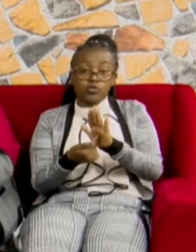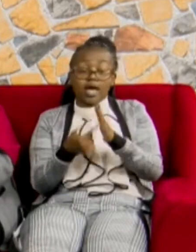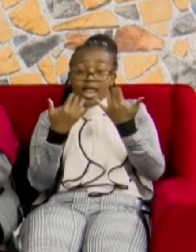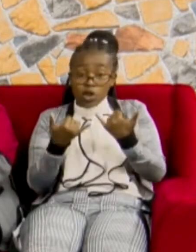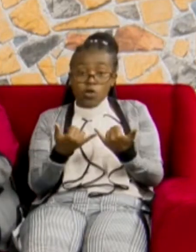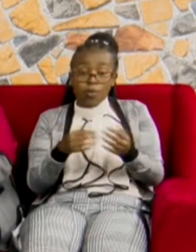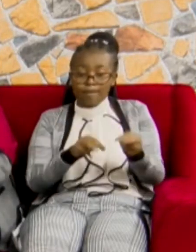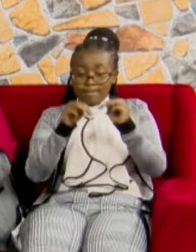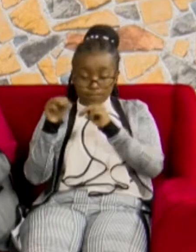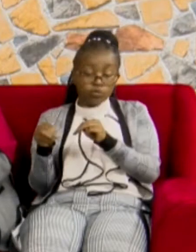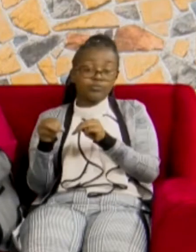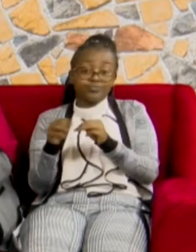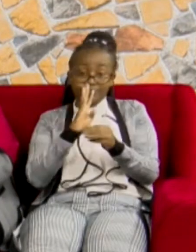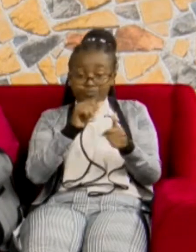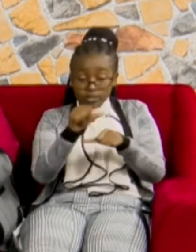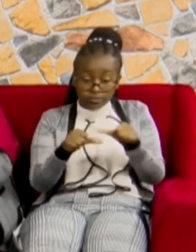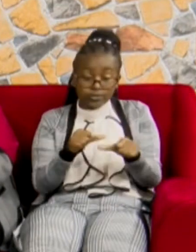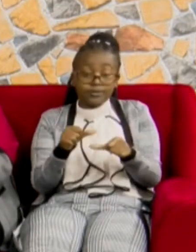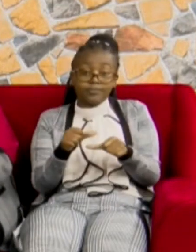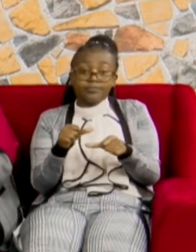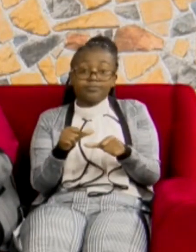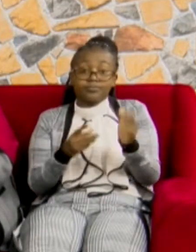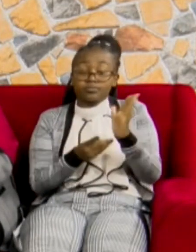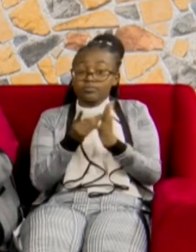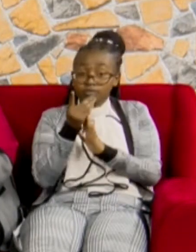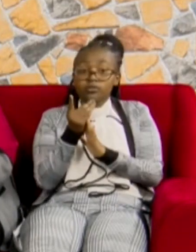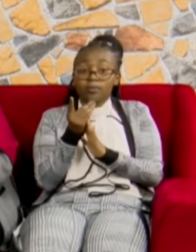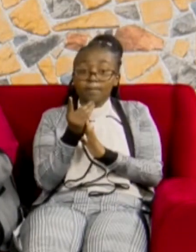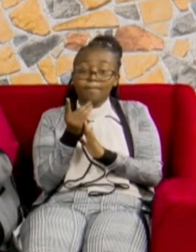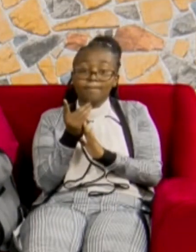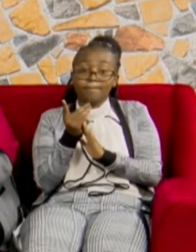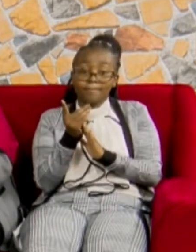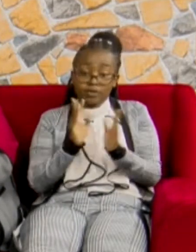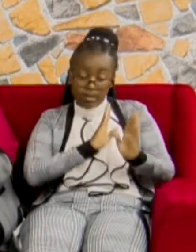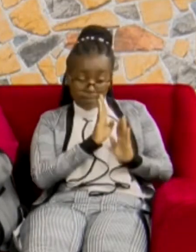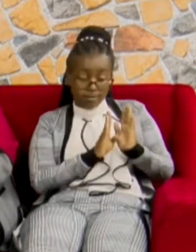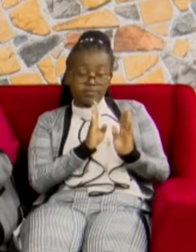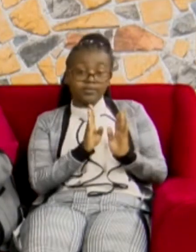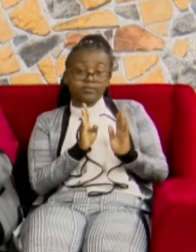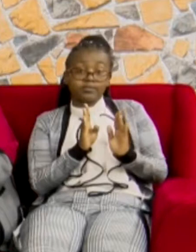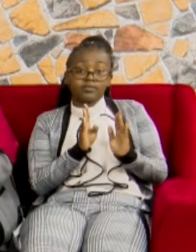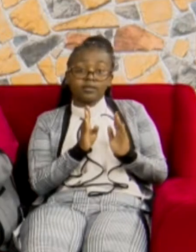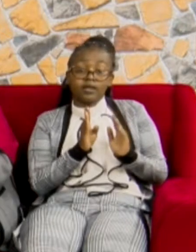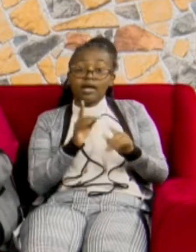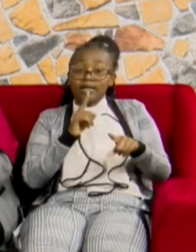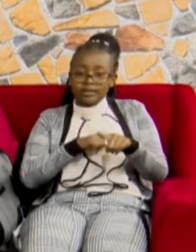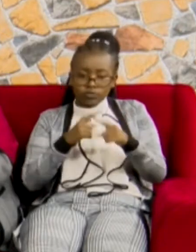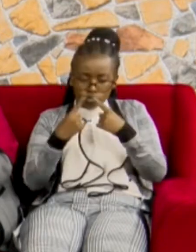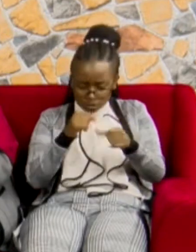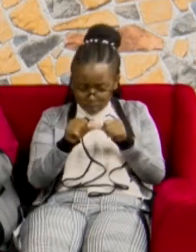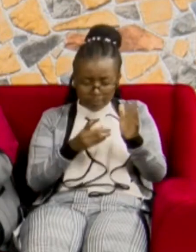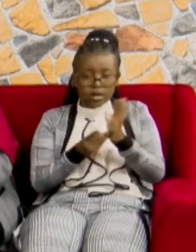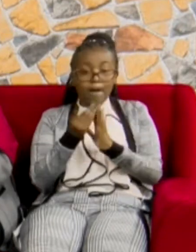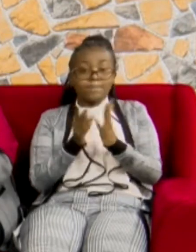like for us to move. We've spoken about development, and we touched a bit on the behavior, right? So when we're talking about